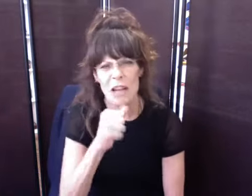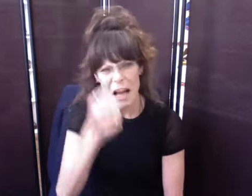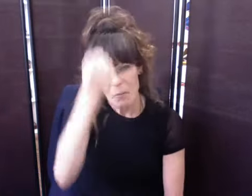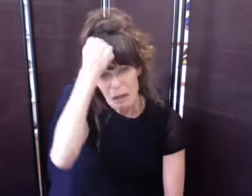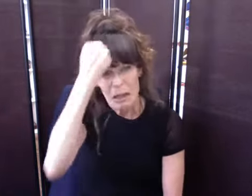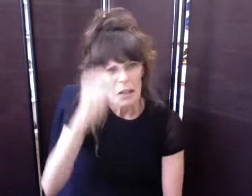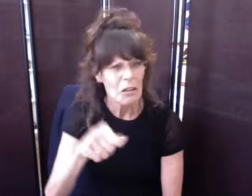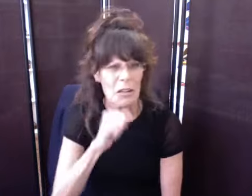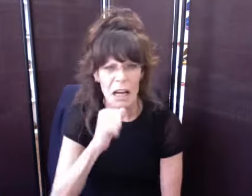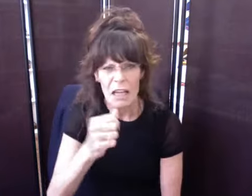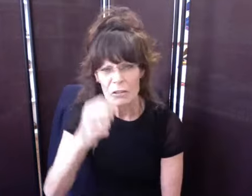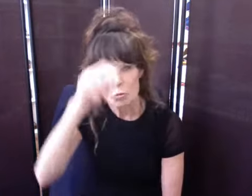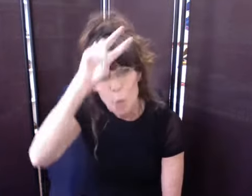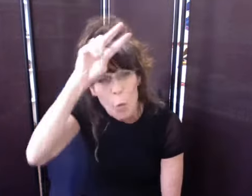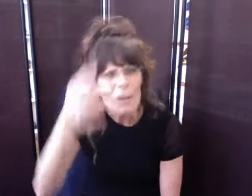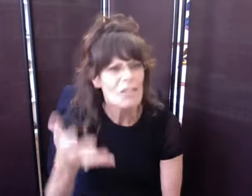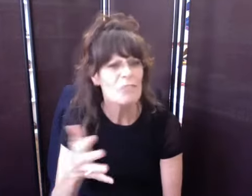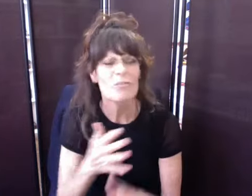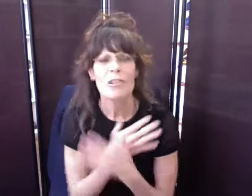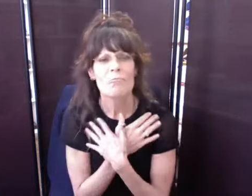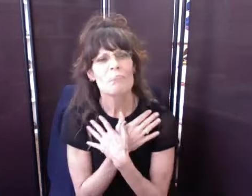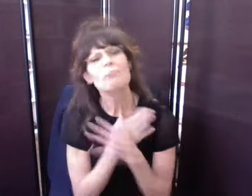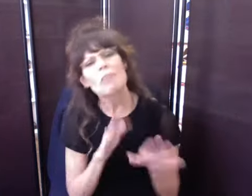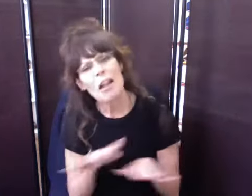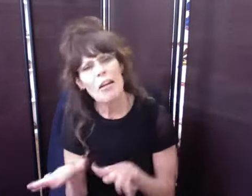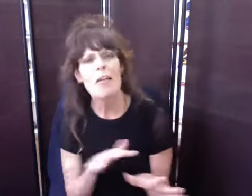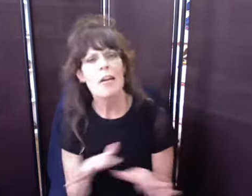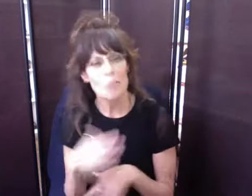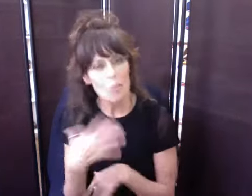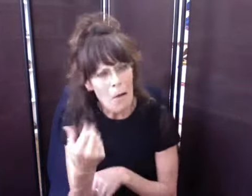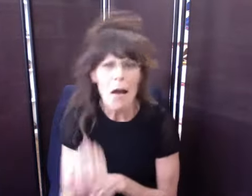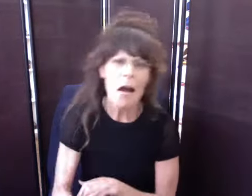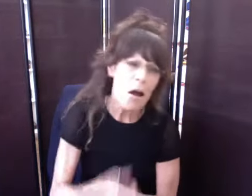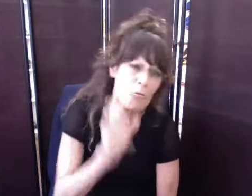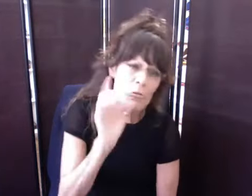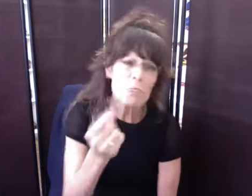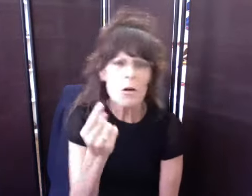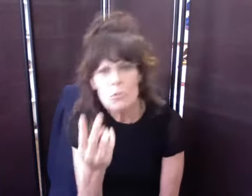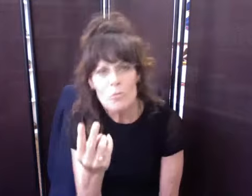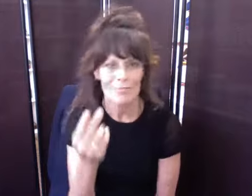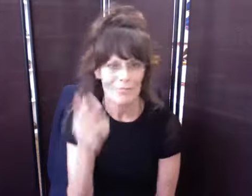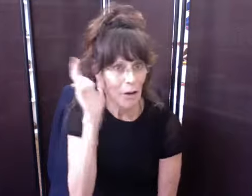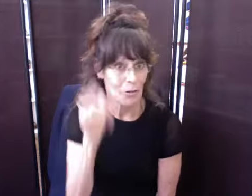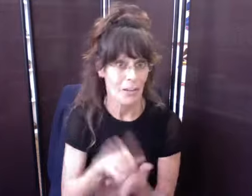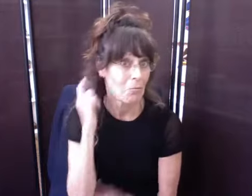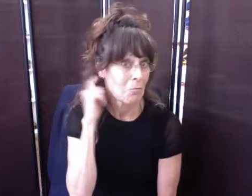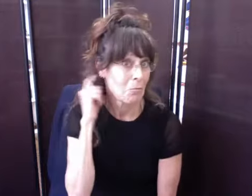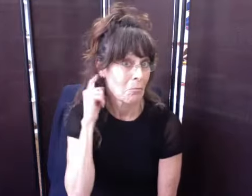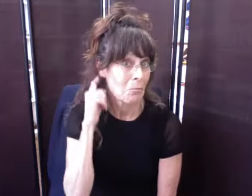Just relax. Just relax. Go out and have one or two. I heard that a lot. Go out, leave at halftime. I heard that a